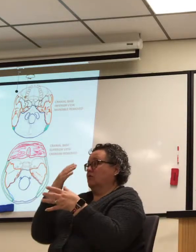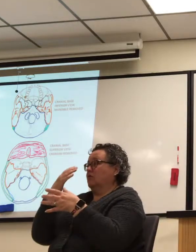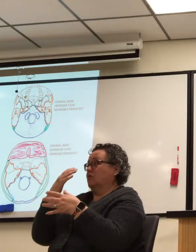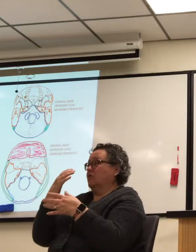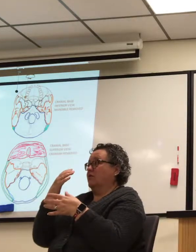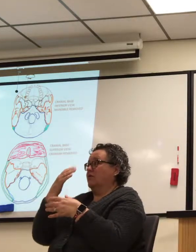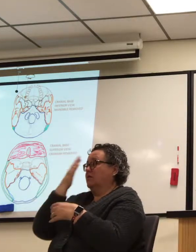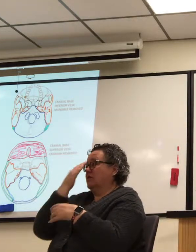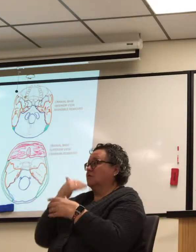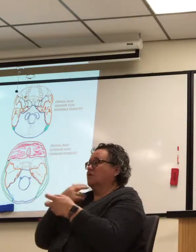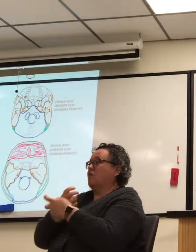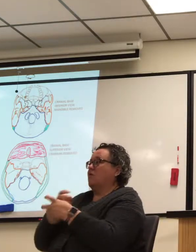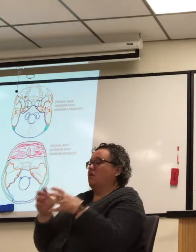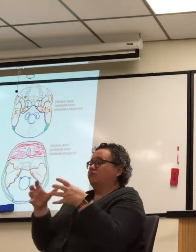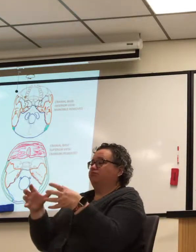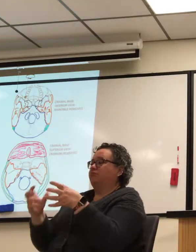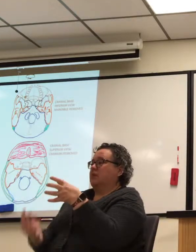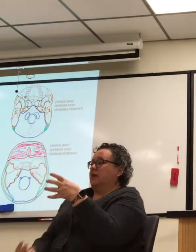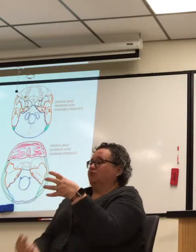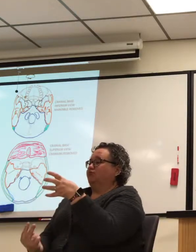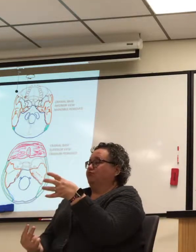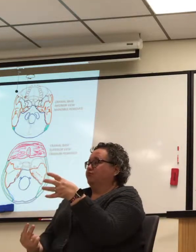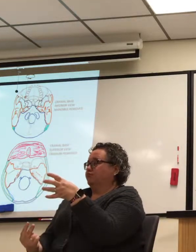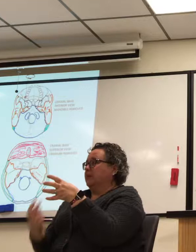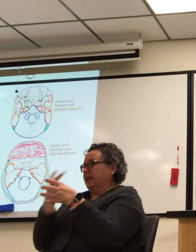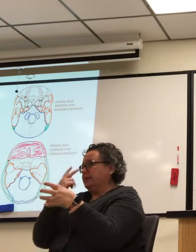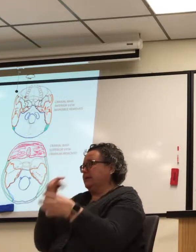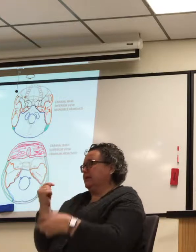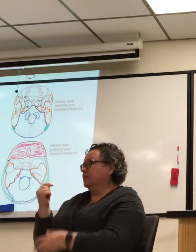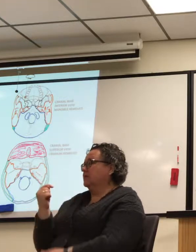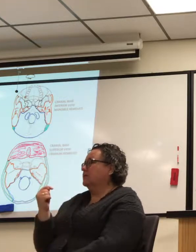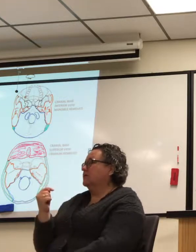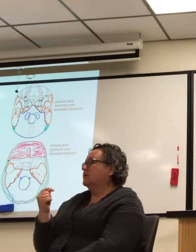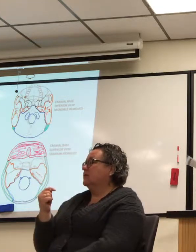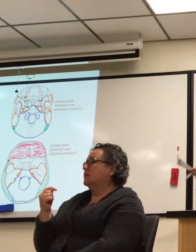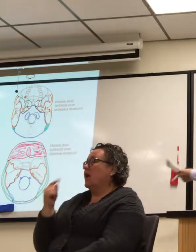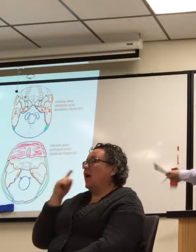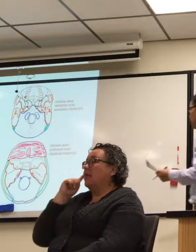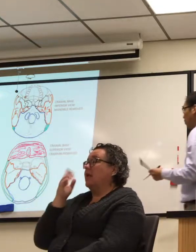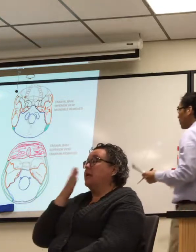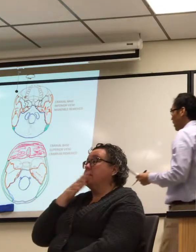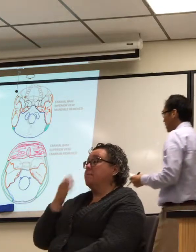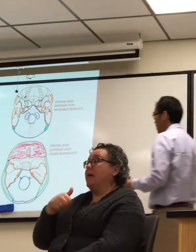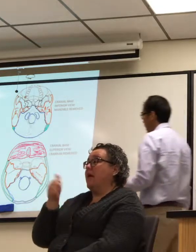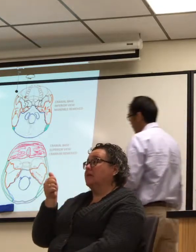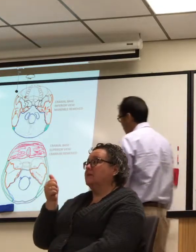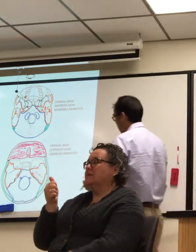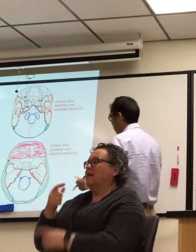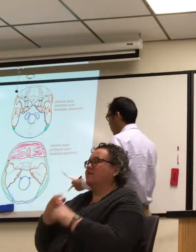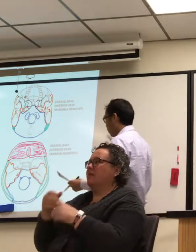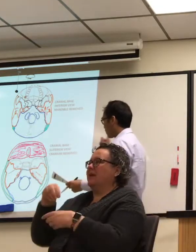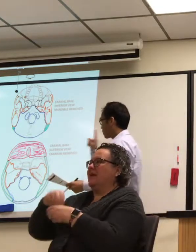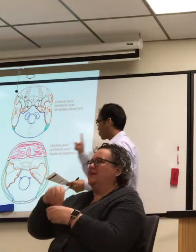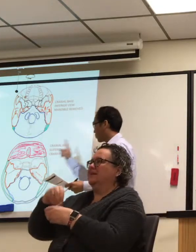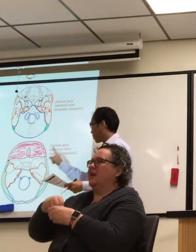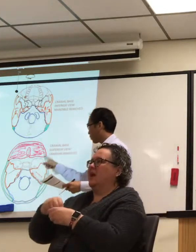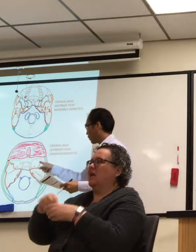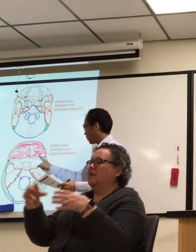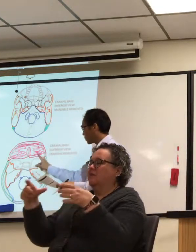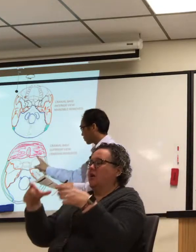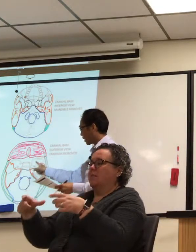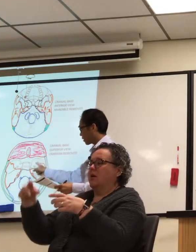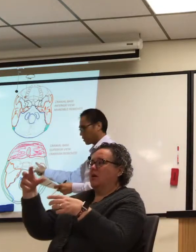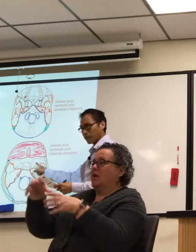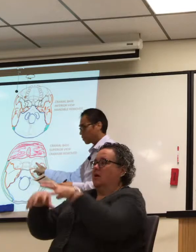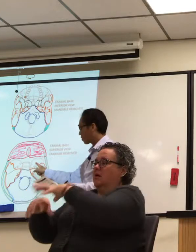Yeah, you need to be able to look for it there. I think the best view is from the inside of the skull, but from the superior